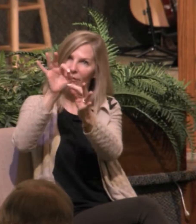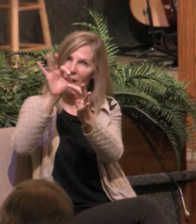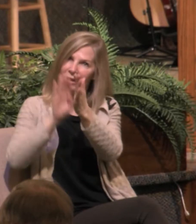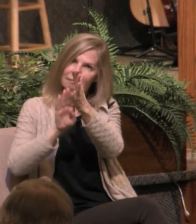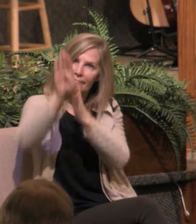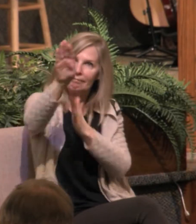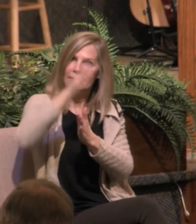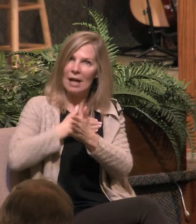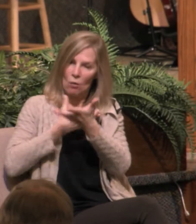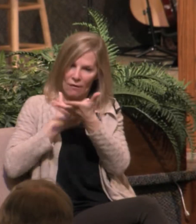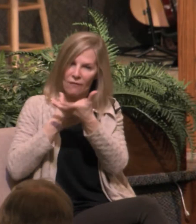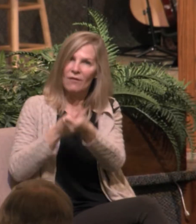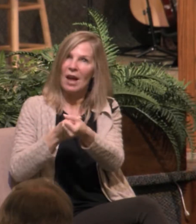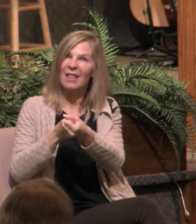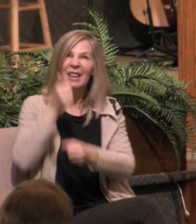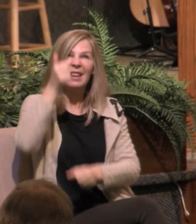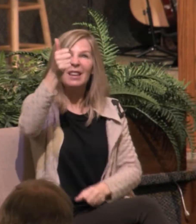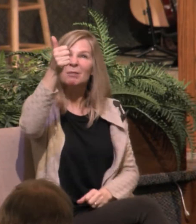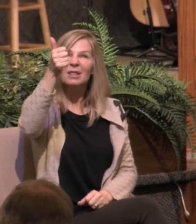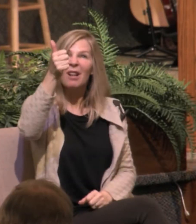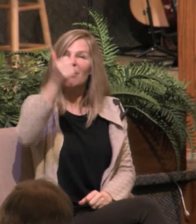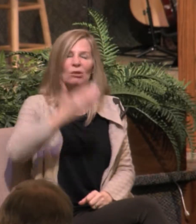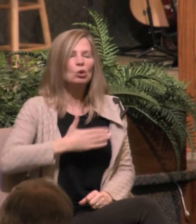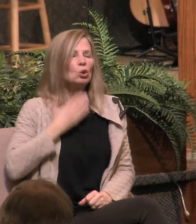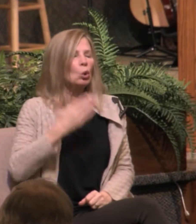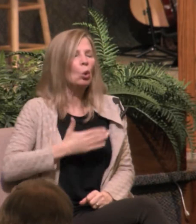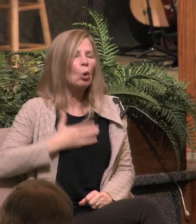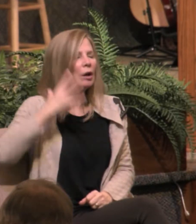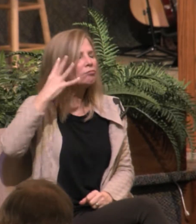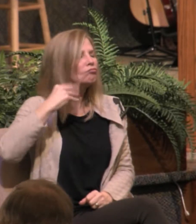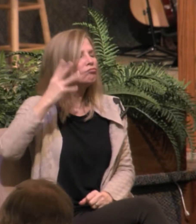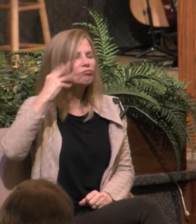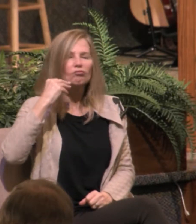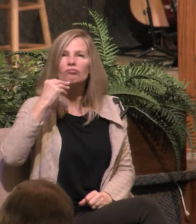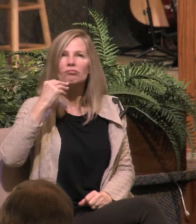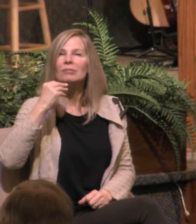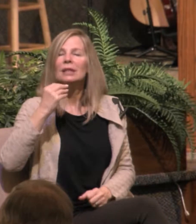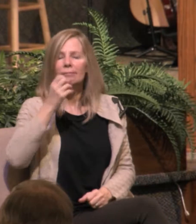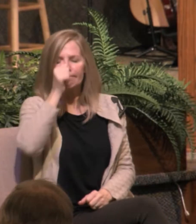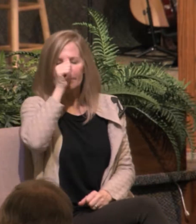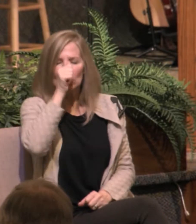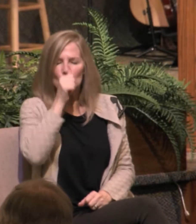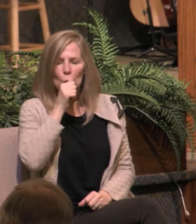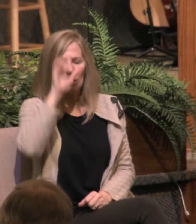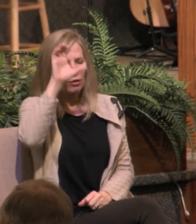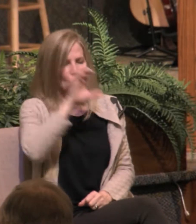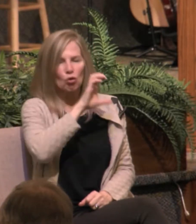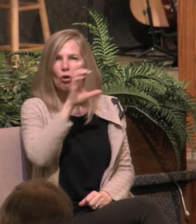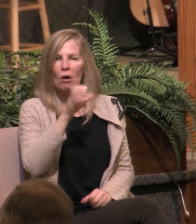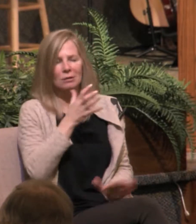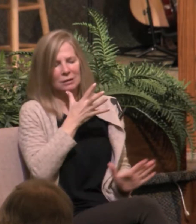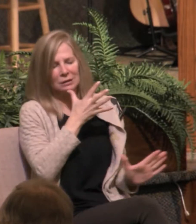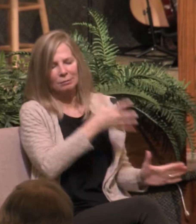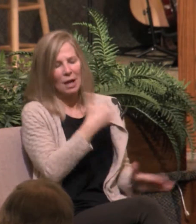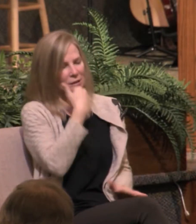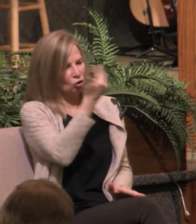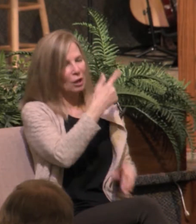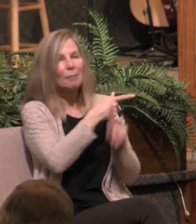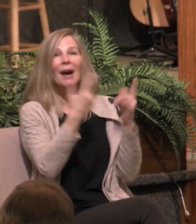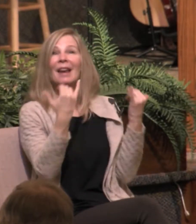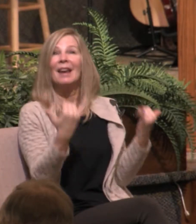for the joy set before him endured the cross, despising the shame, and has sat down at the right hand of the throne of